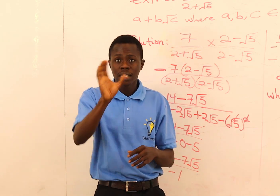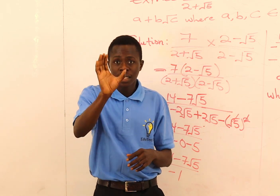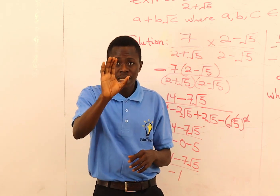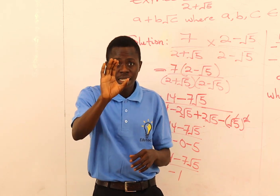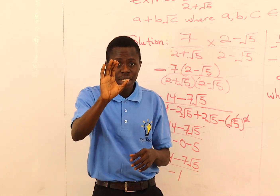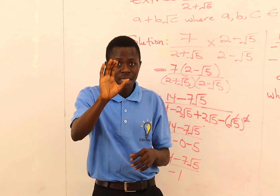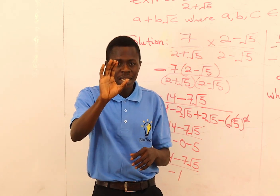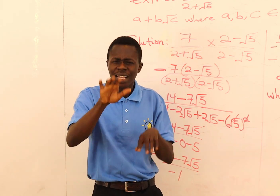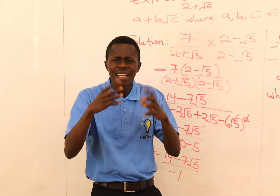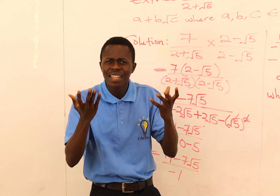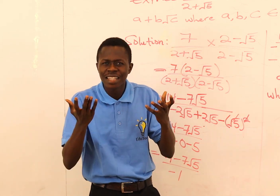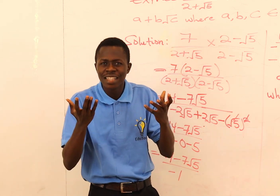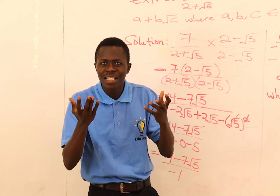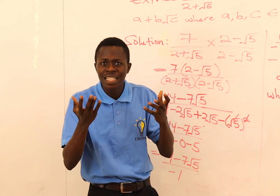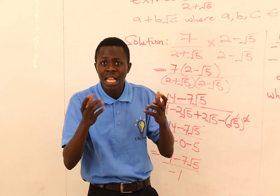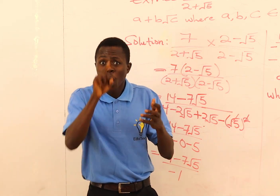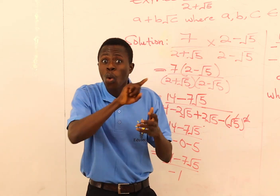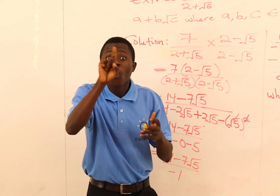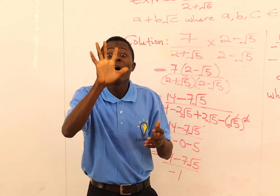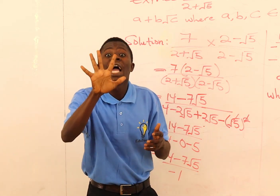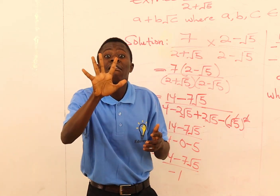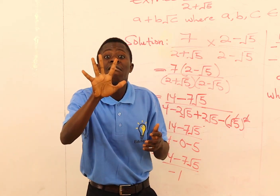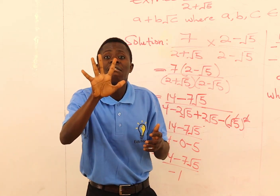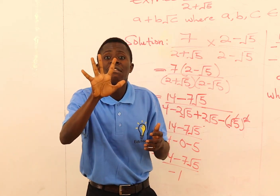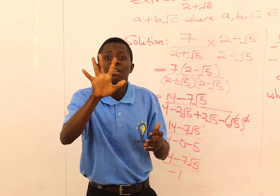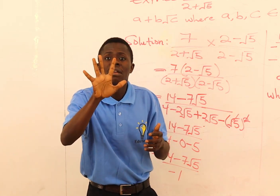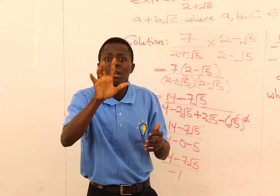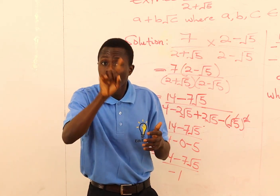Then our C, what would that be as well? Square root of 5?